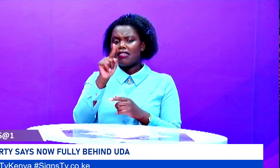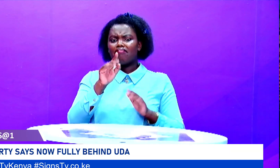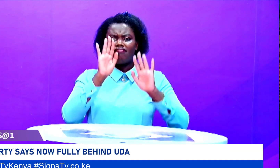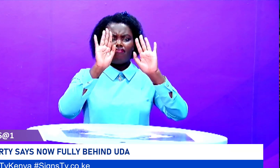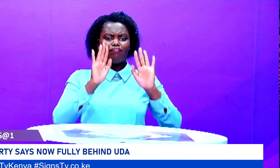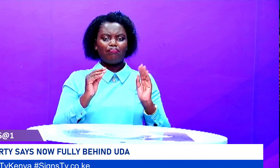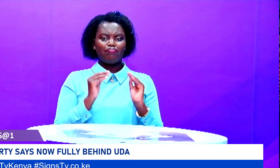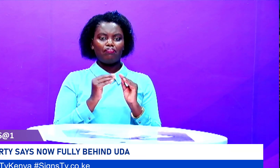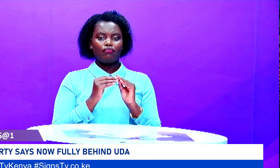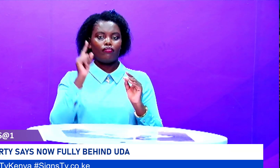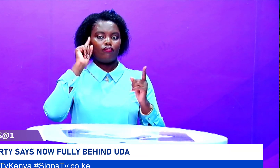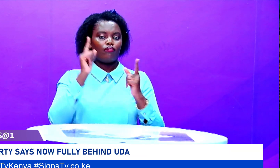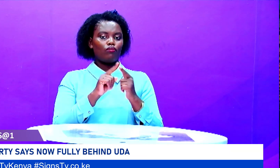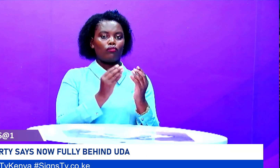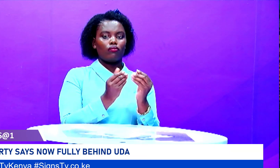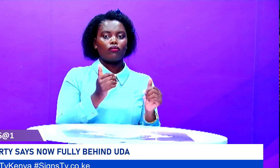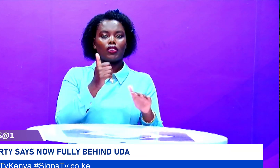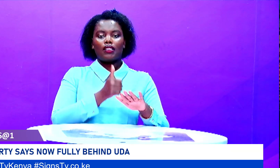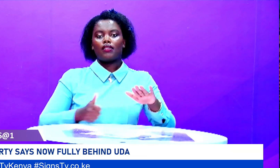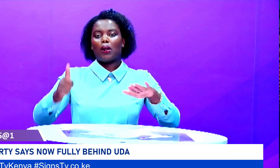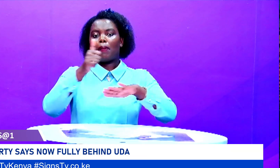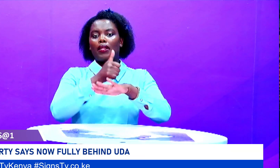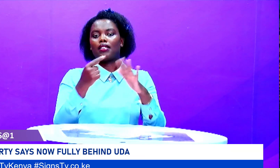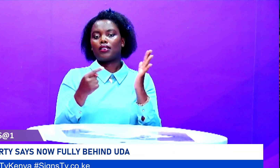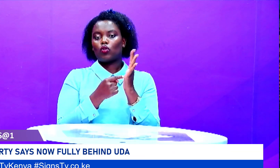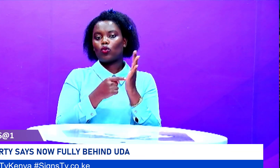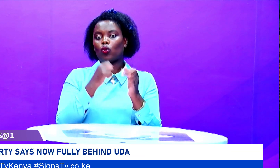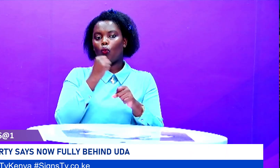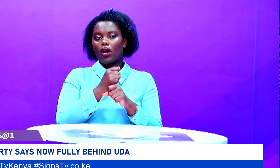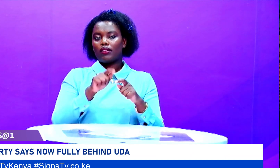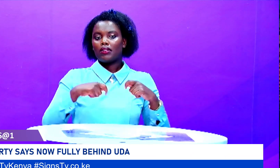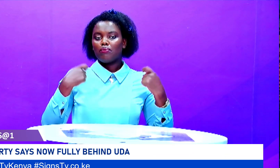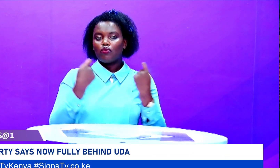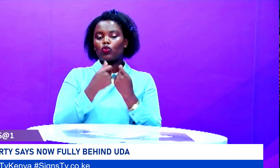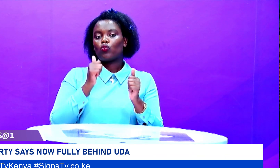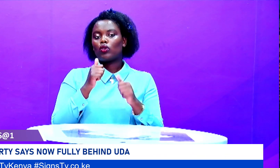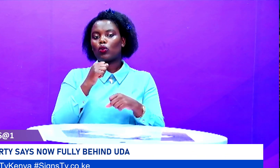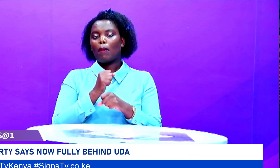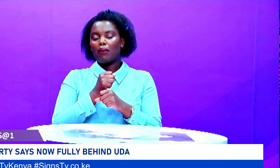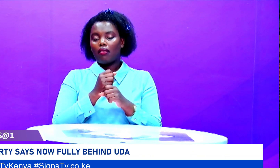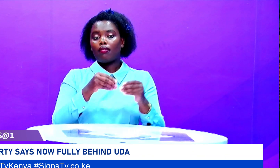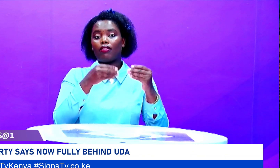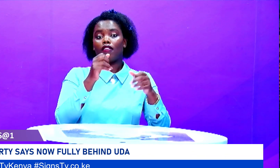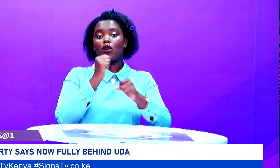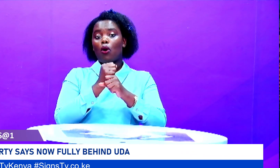Odinga. The crucial meeting was resolved to establish a technical working team which